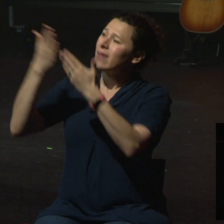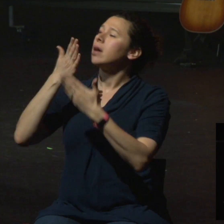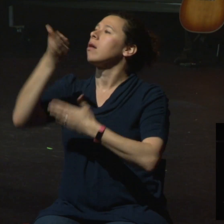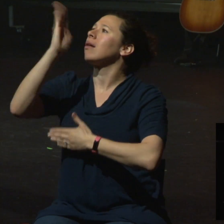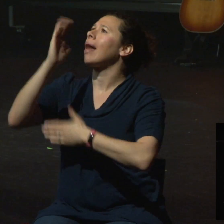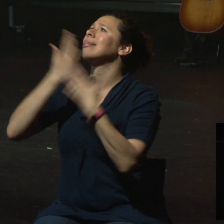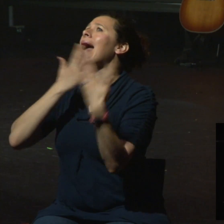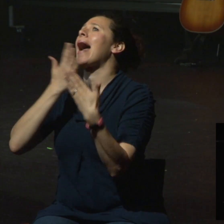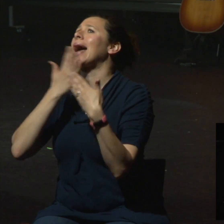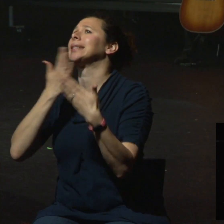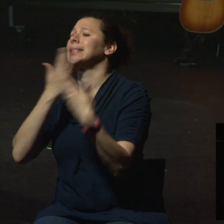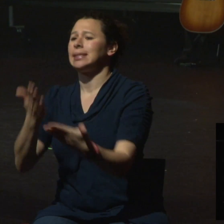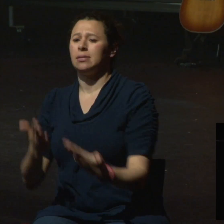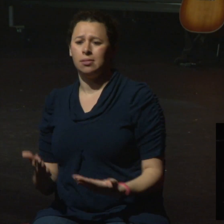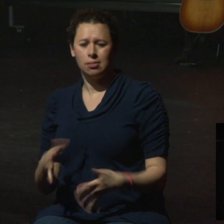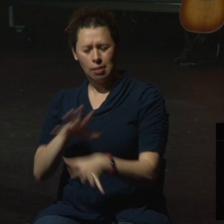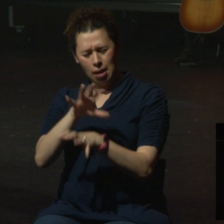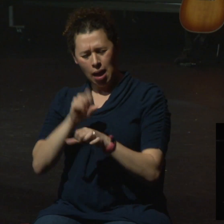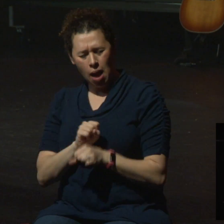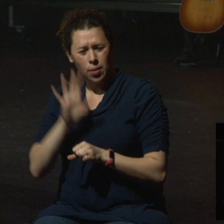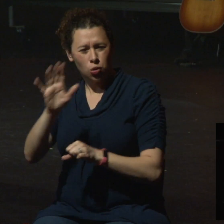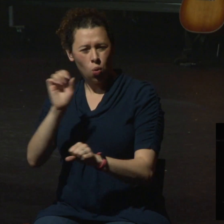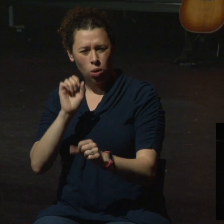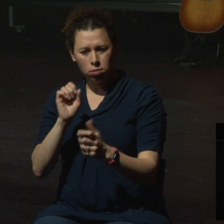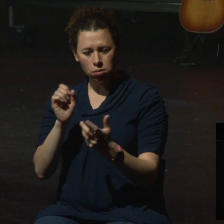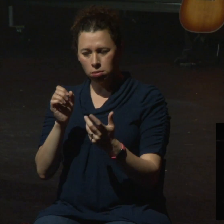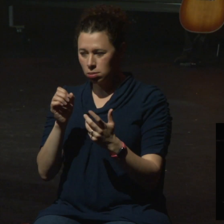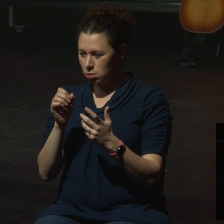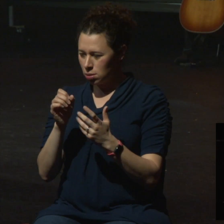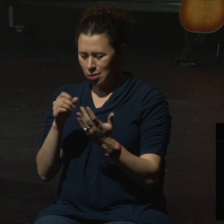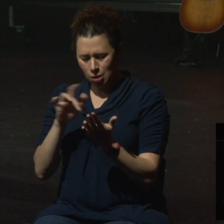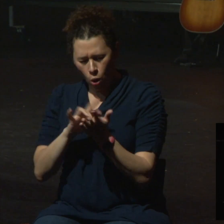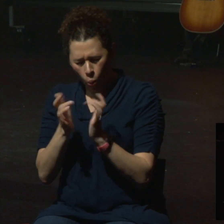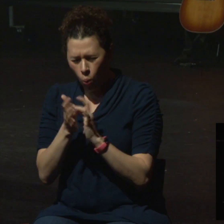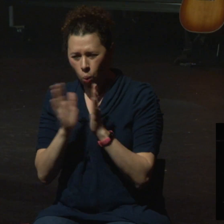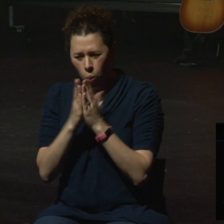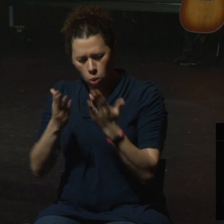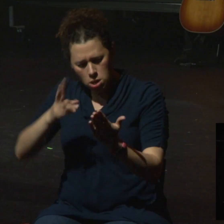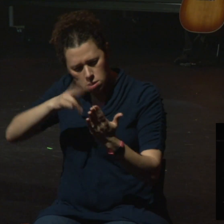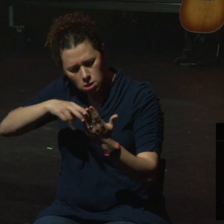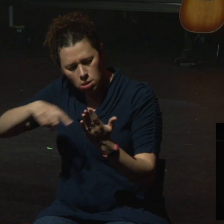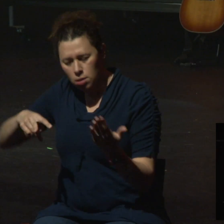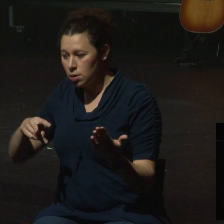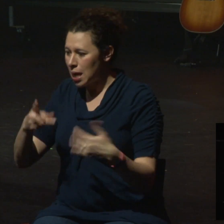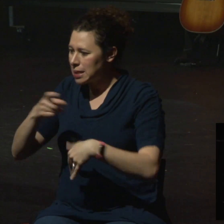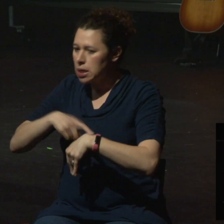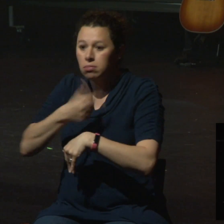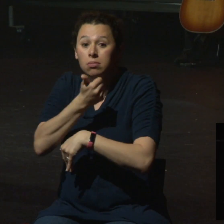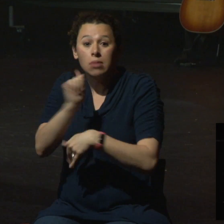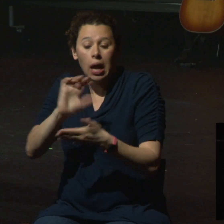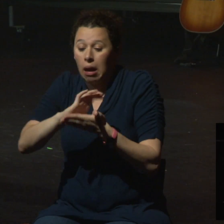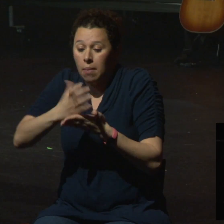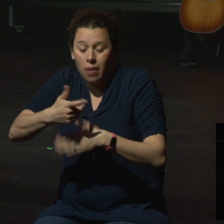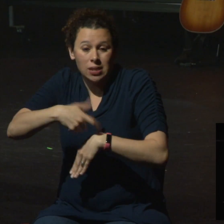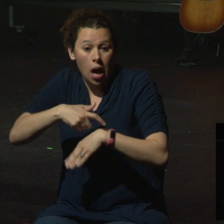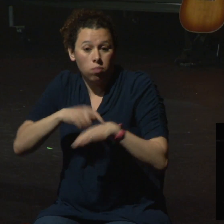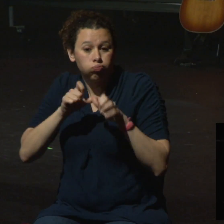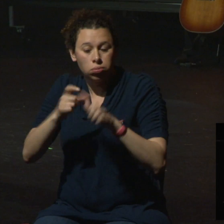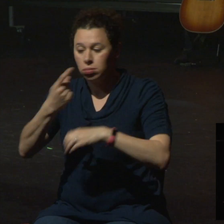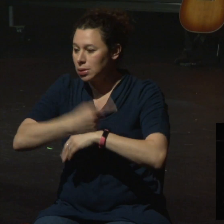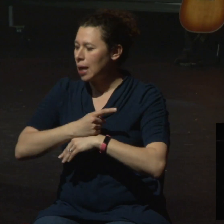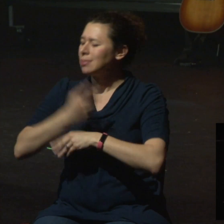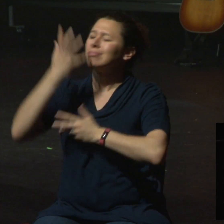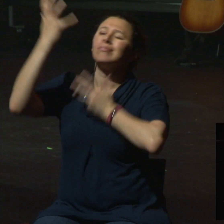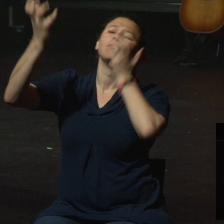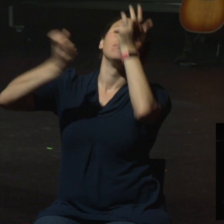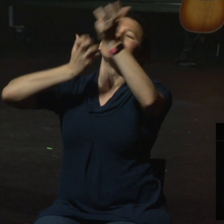in the habit of getting into your word. Taking the time, any amount of time in the day of just singing unto the